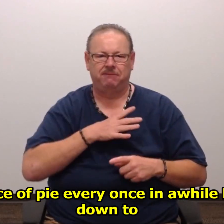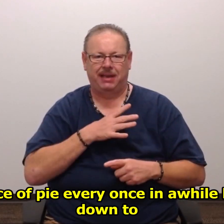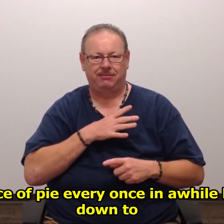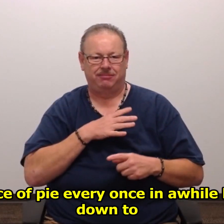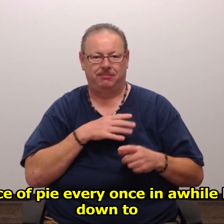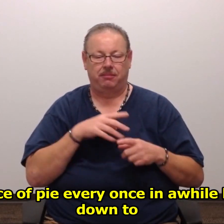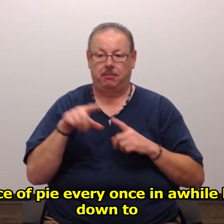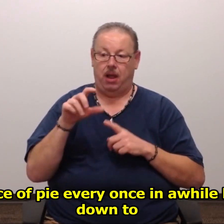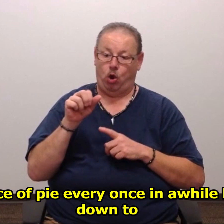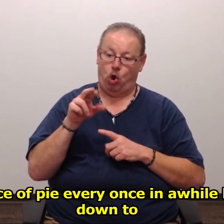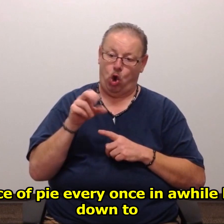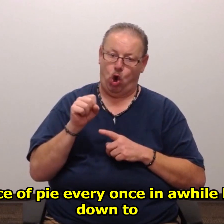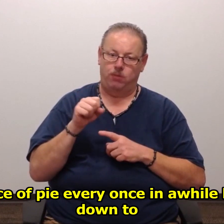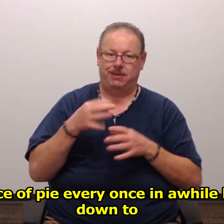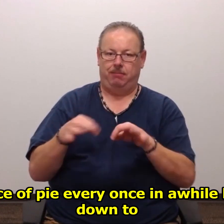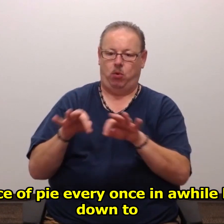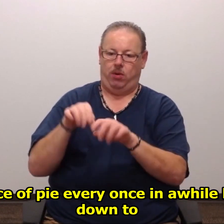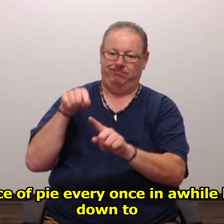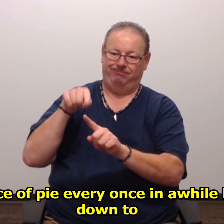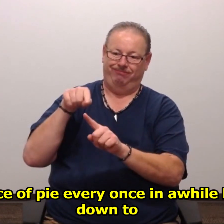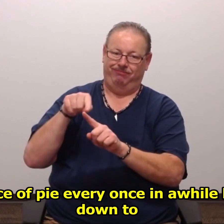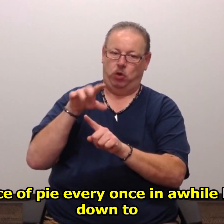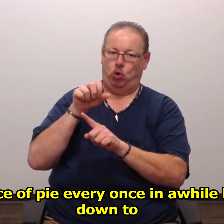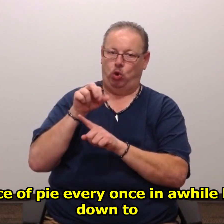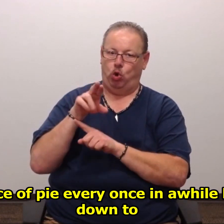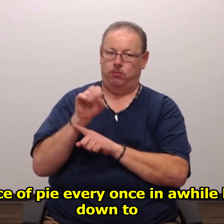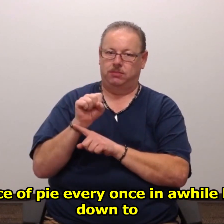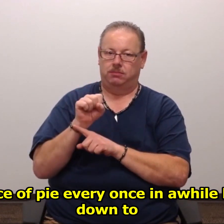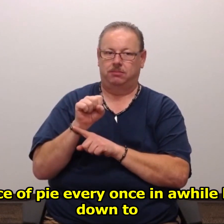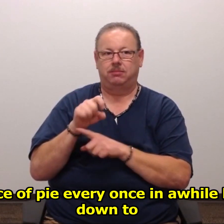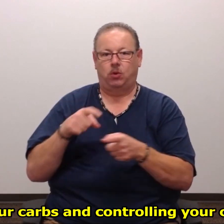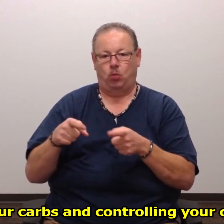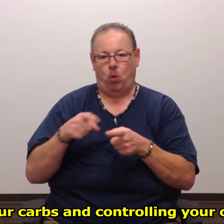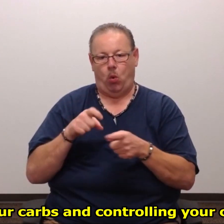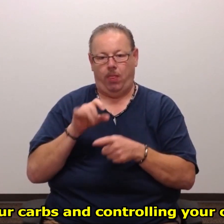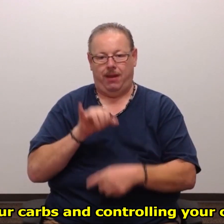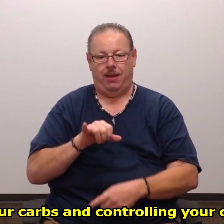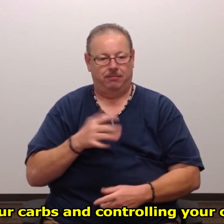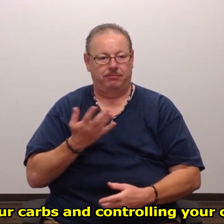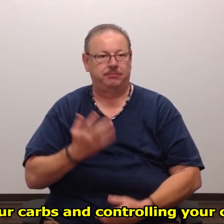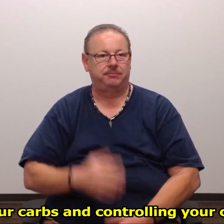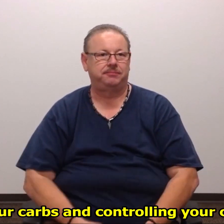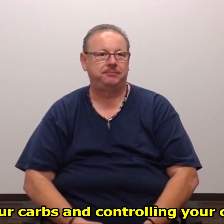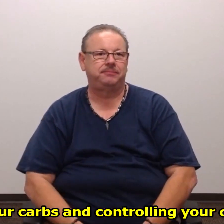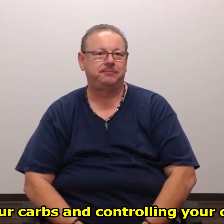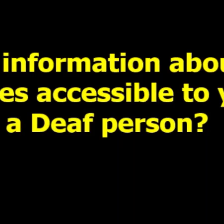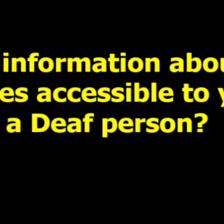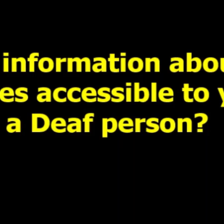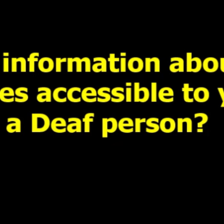have a slice of pie every once in a while, but it all comes down to watching your carbs and controlling your carb intake.